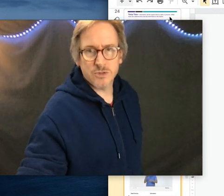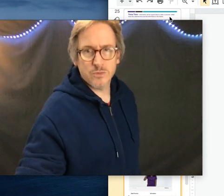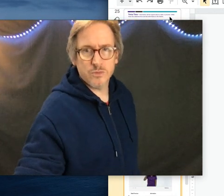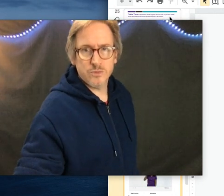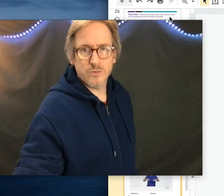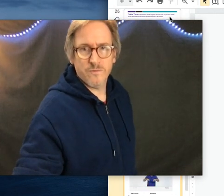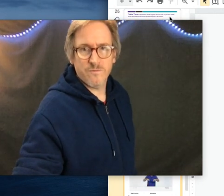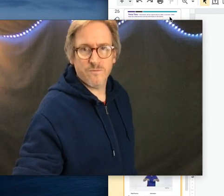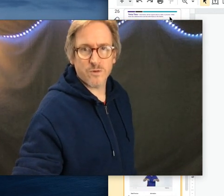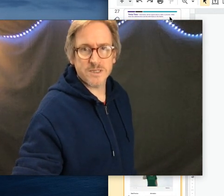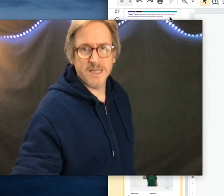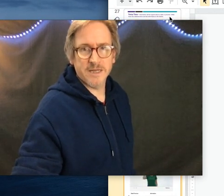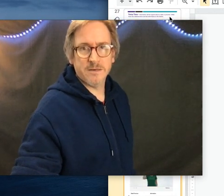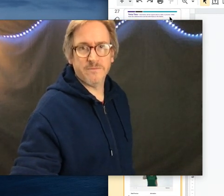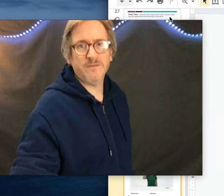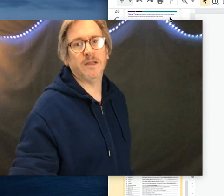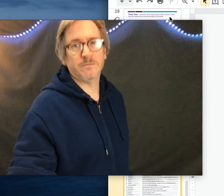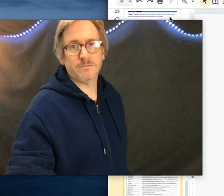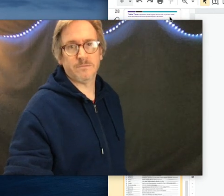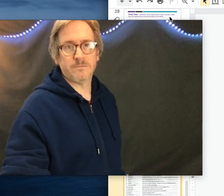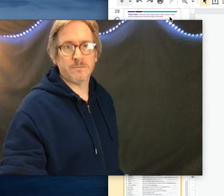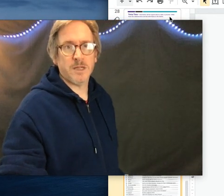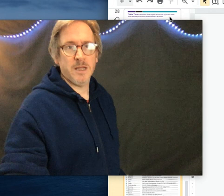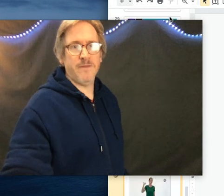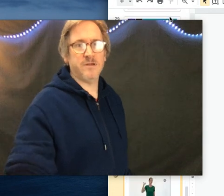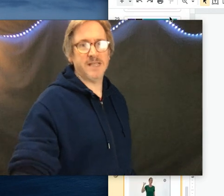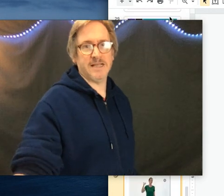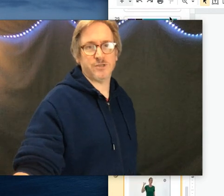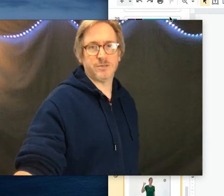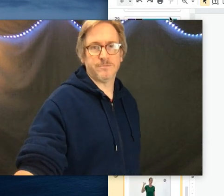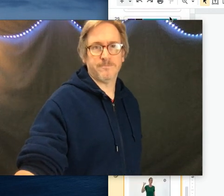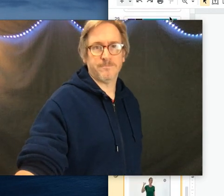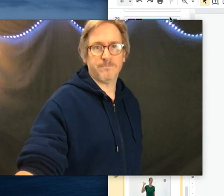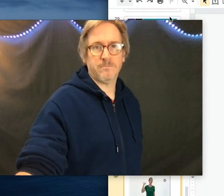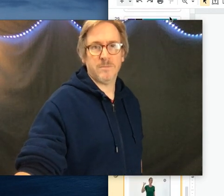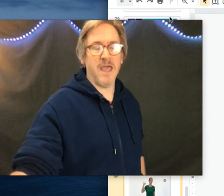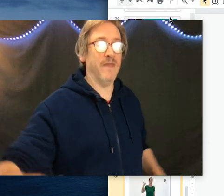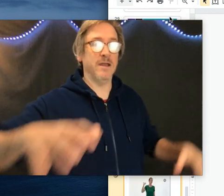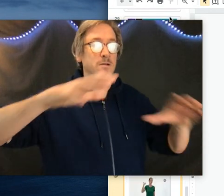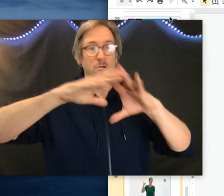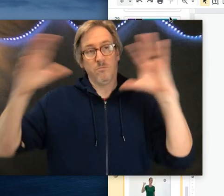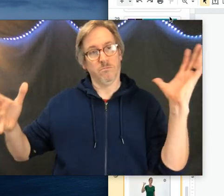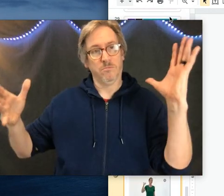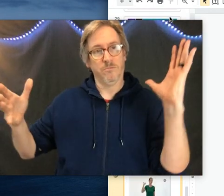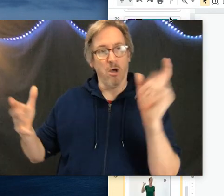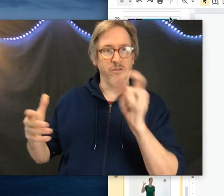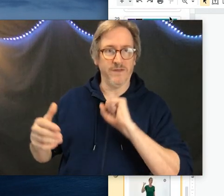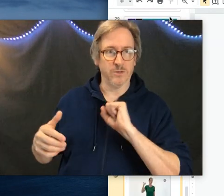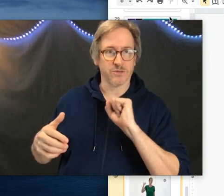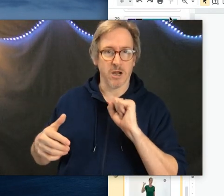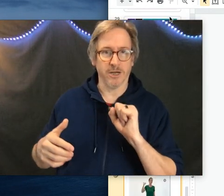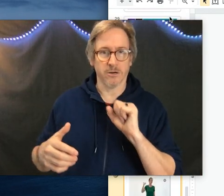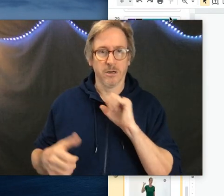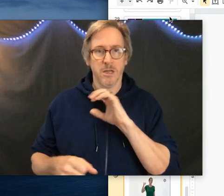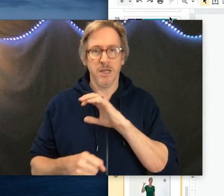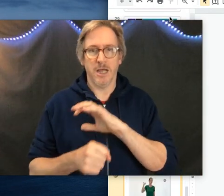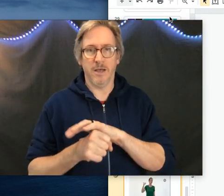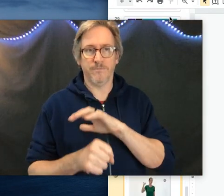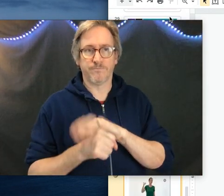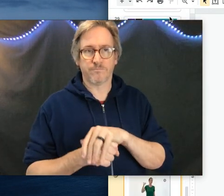there's 14, 15, and there's the answers. And then all the videos are on